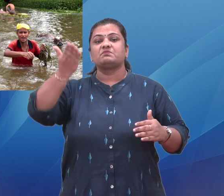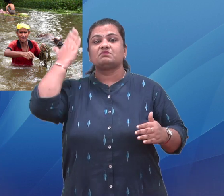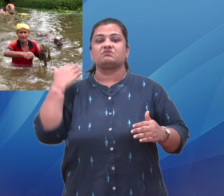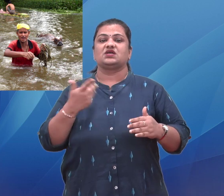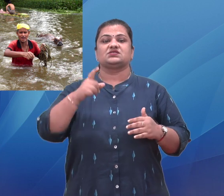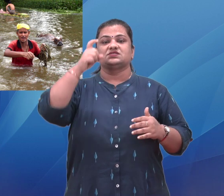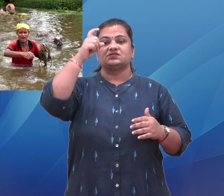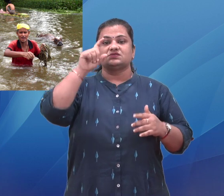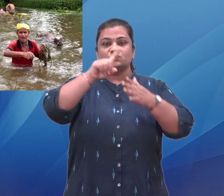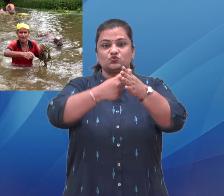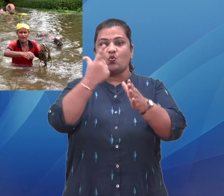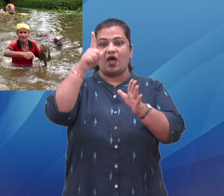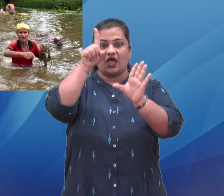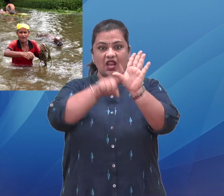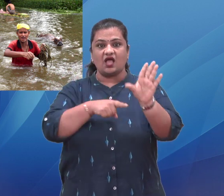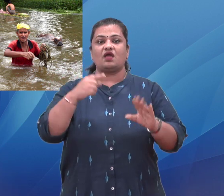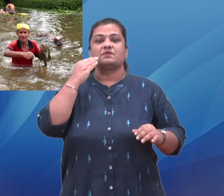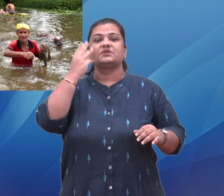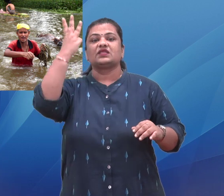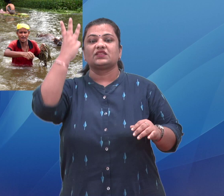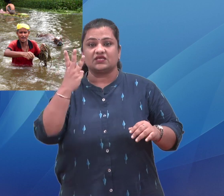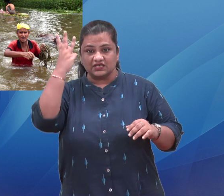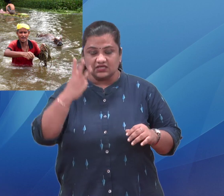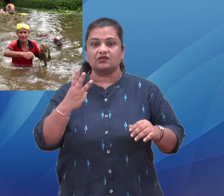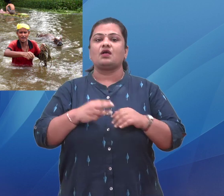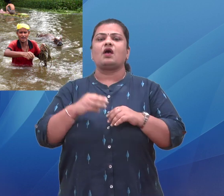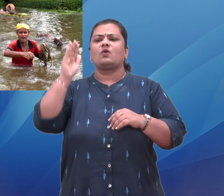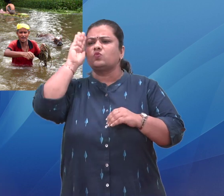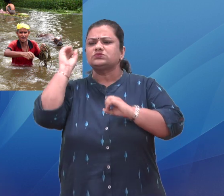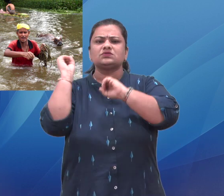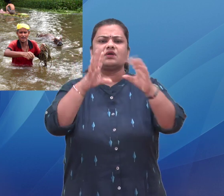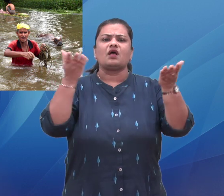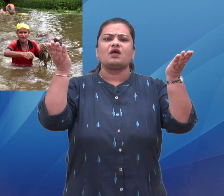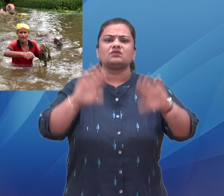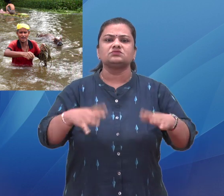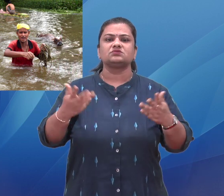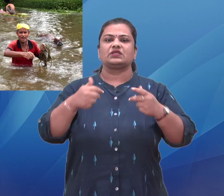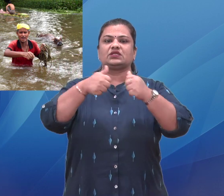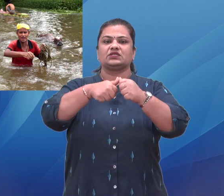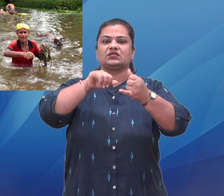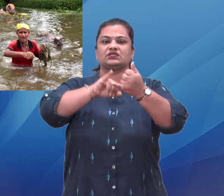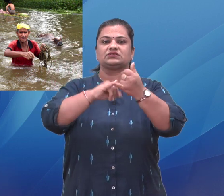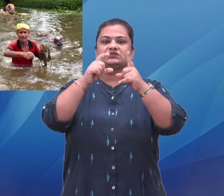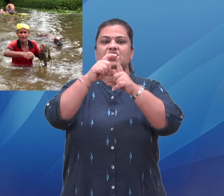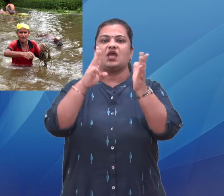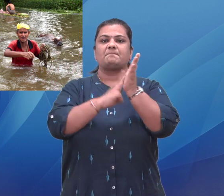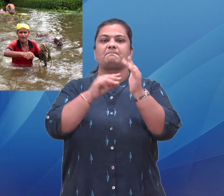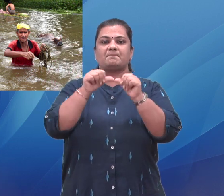3rd. The Assam State Disaster Management Authority ASDMA said that 27 districts